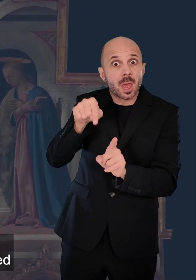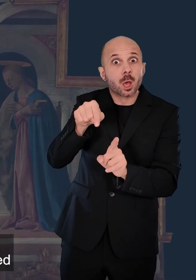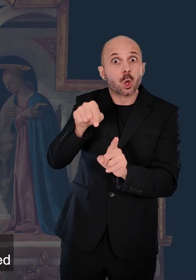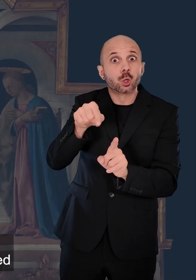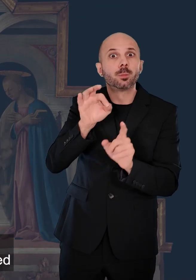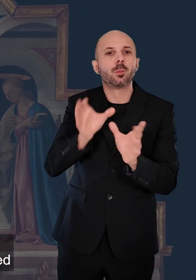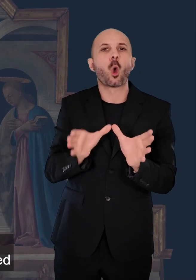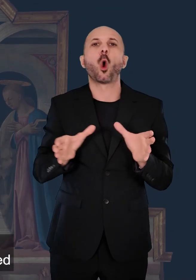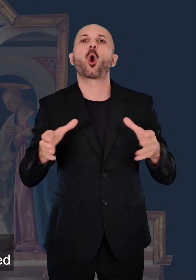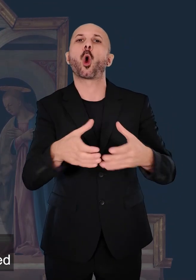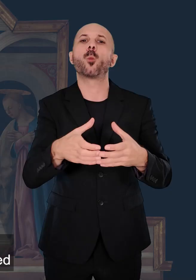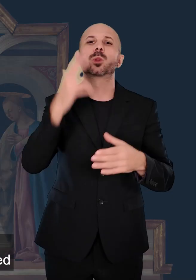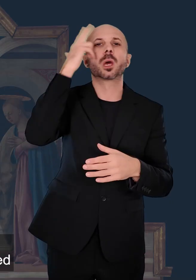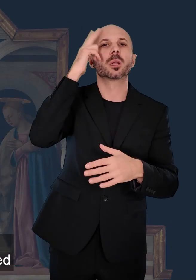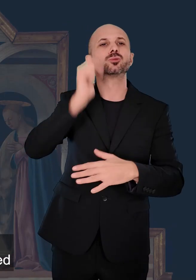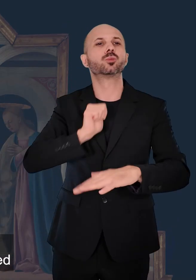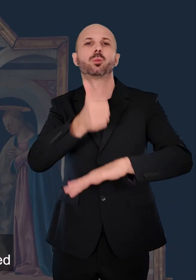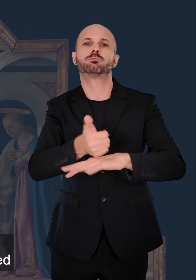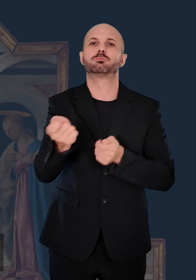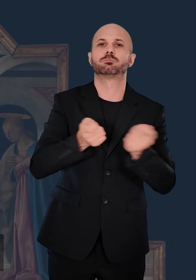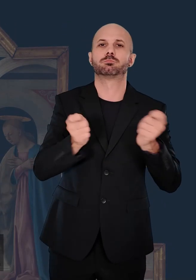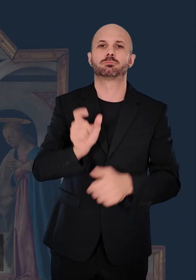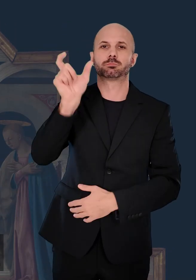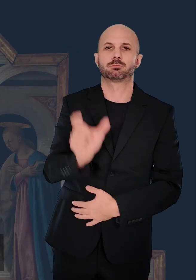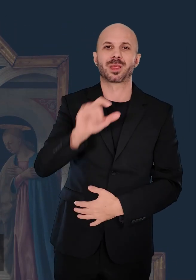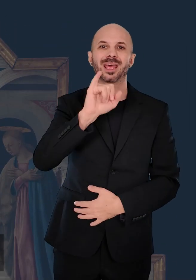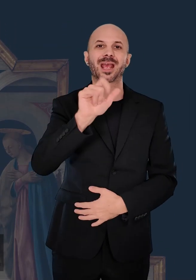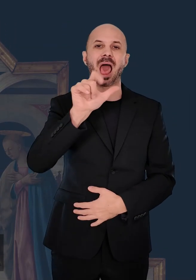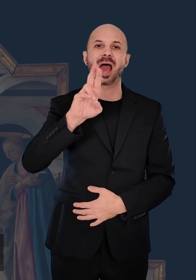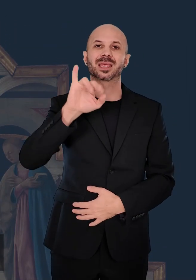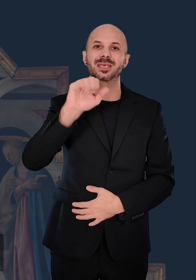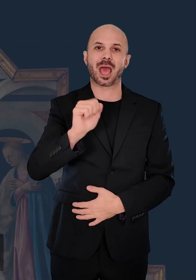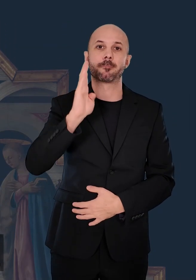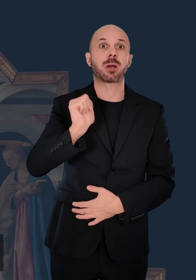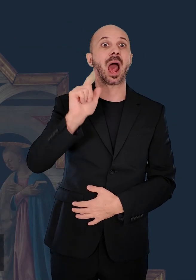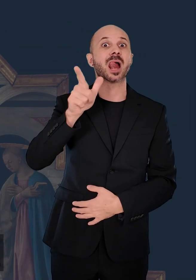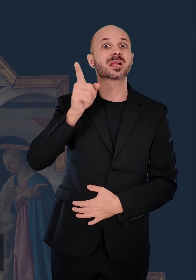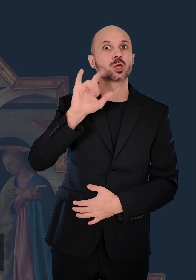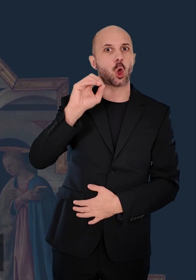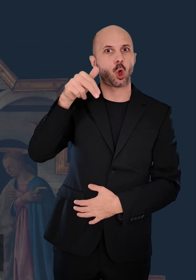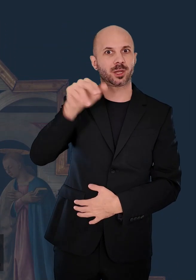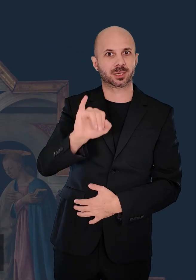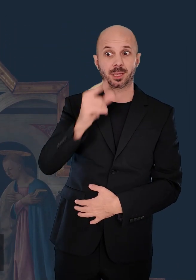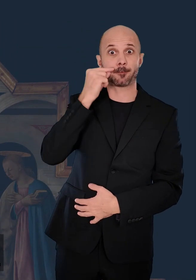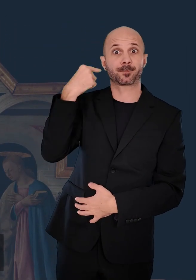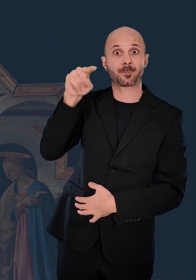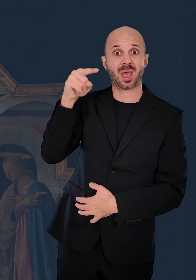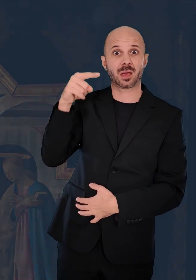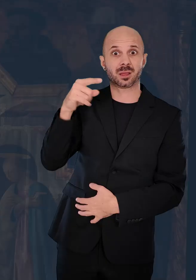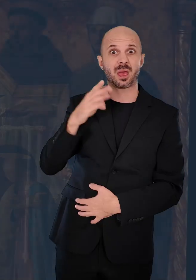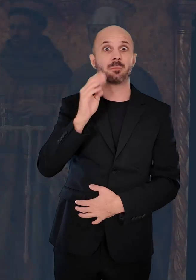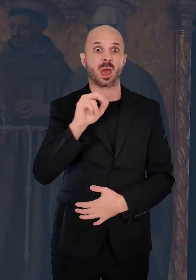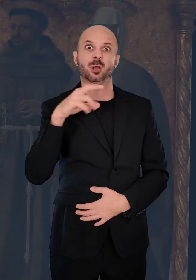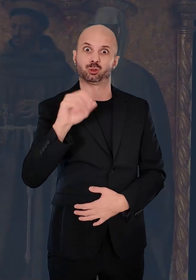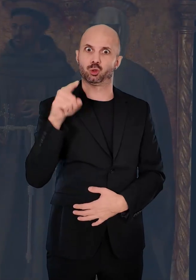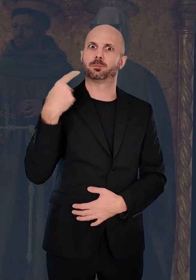During this period, the religious community was led by Ilaria Baglioni, daughter of Braccio Baglioni,